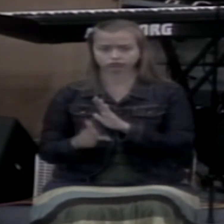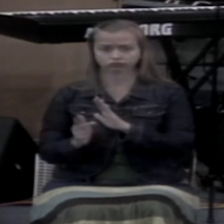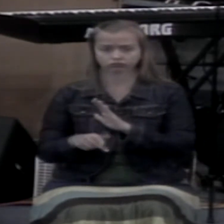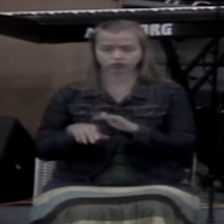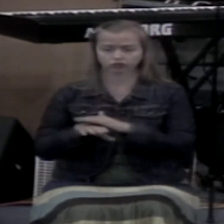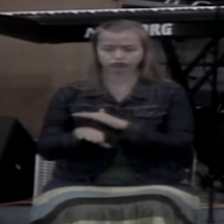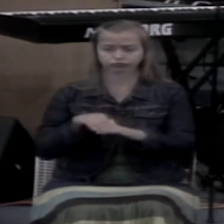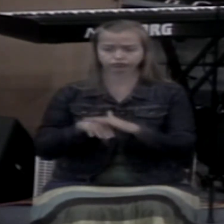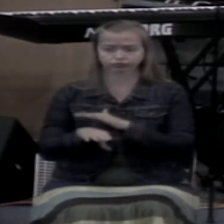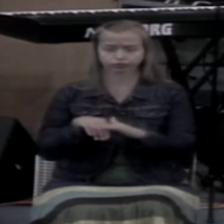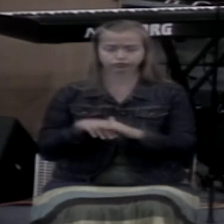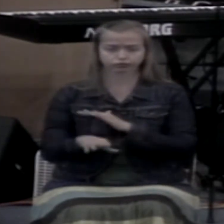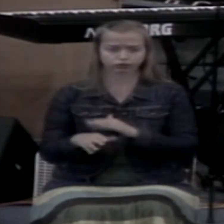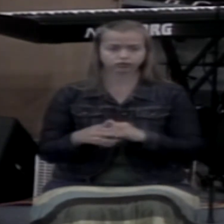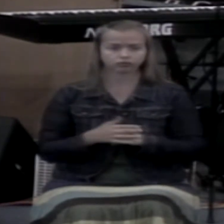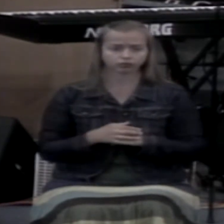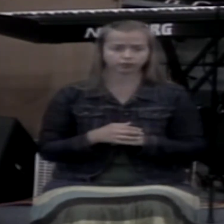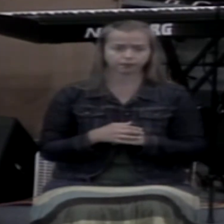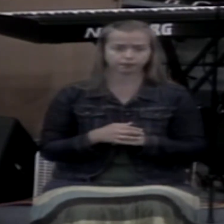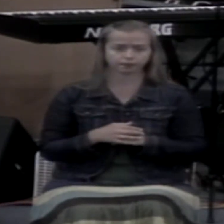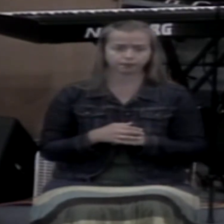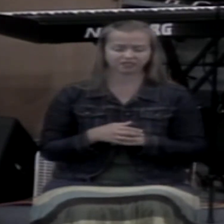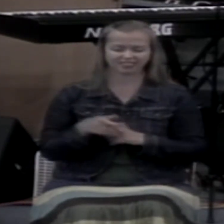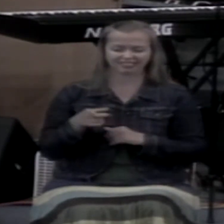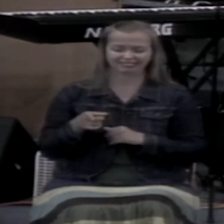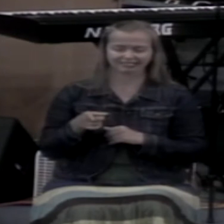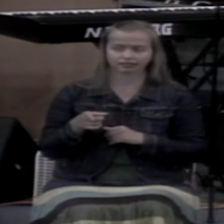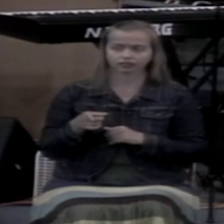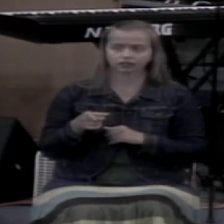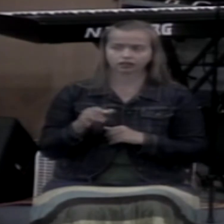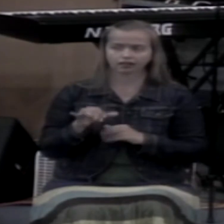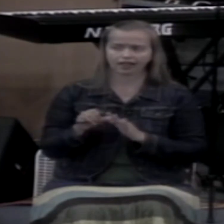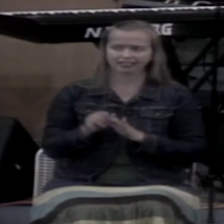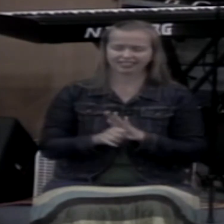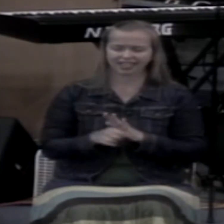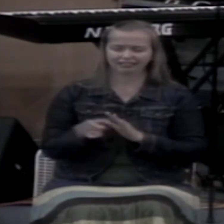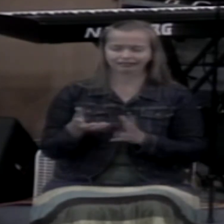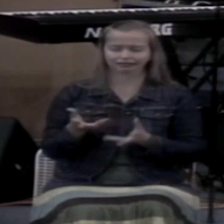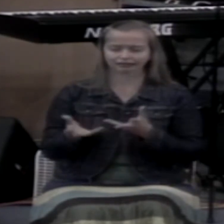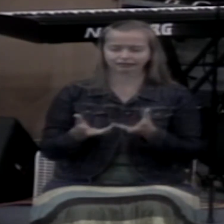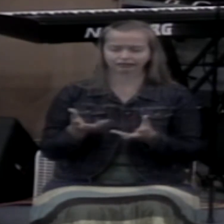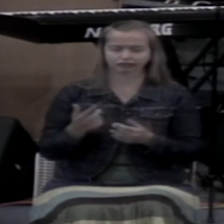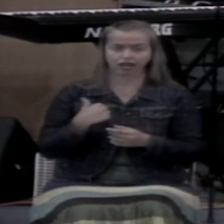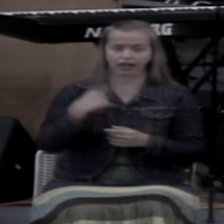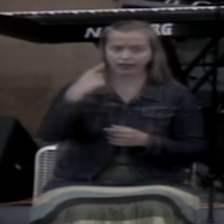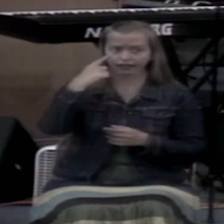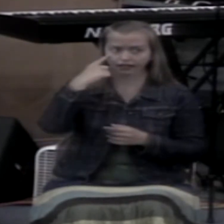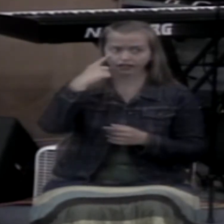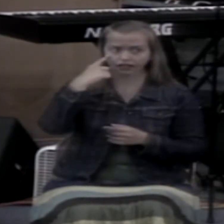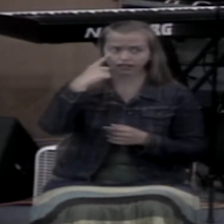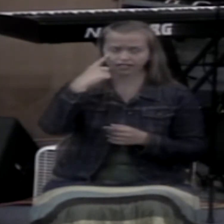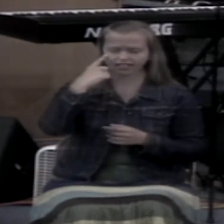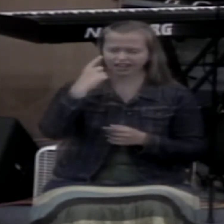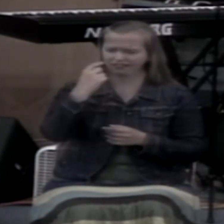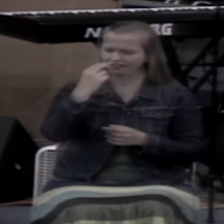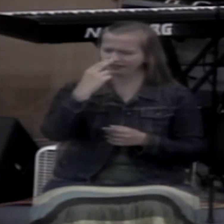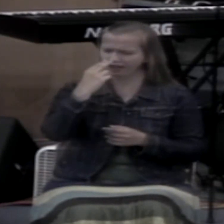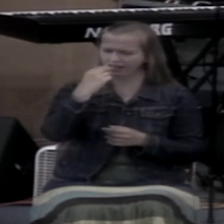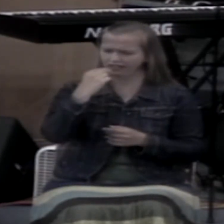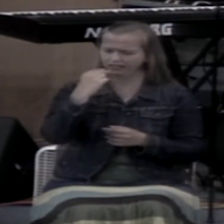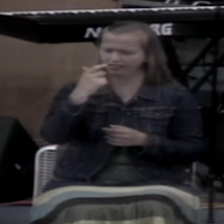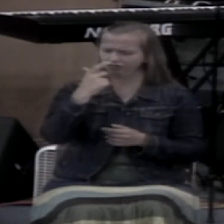a funny twist to everything. The immigration law in Arizona simply says that